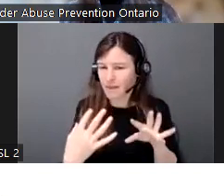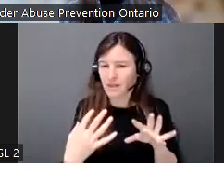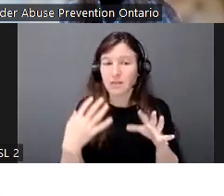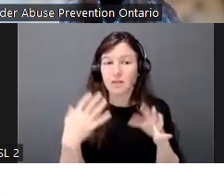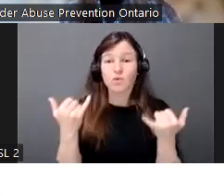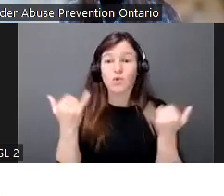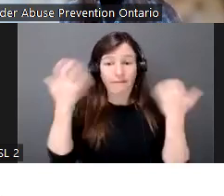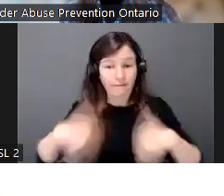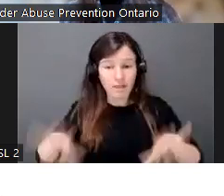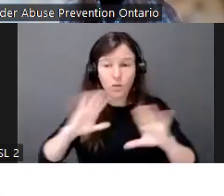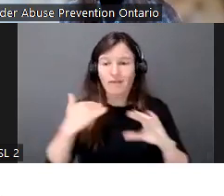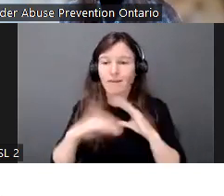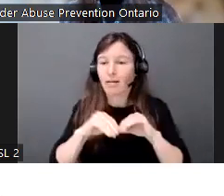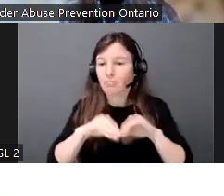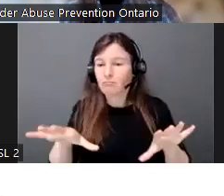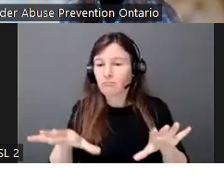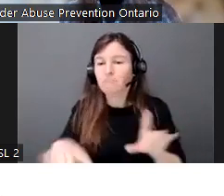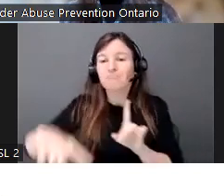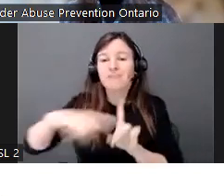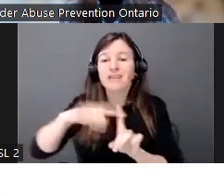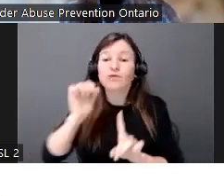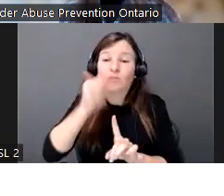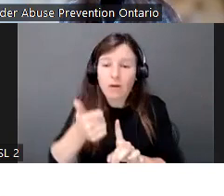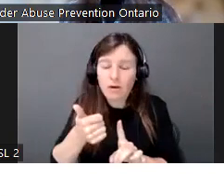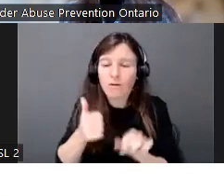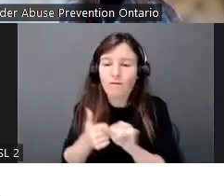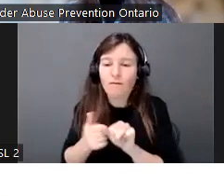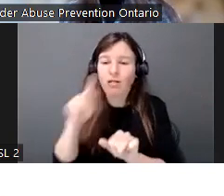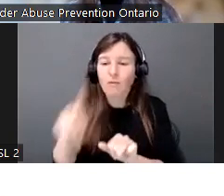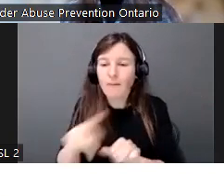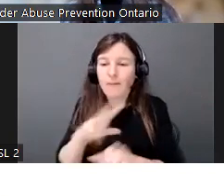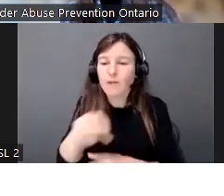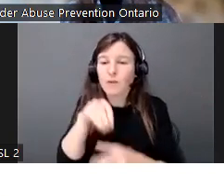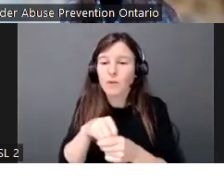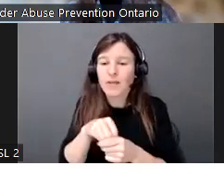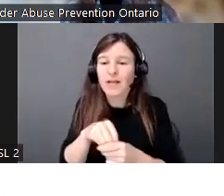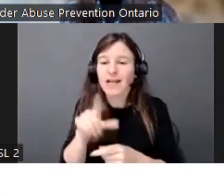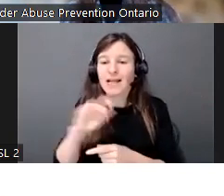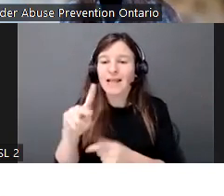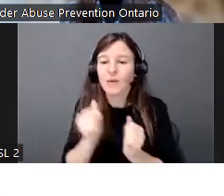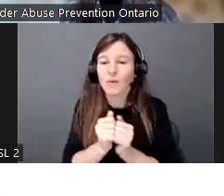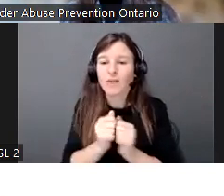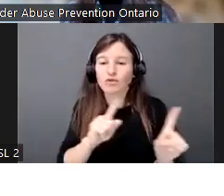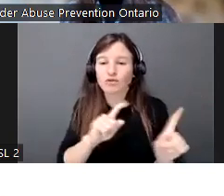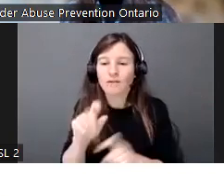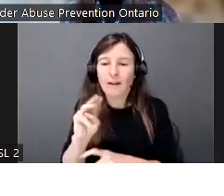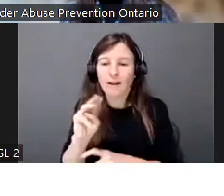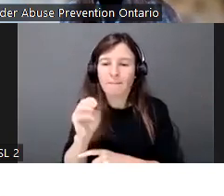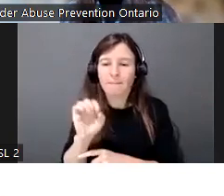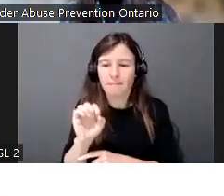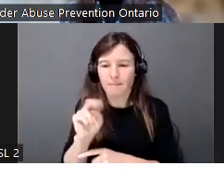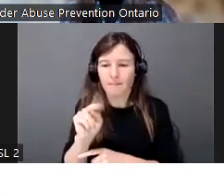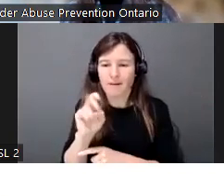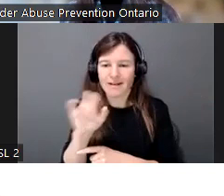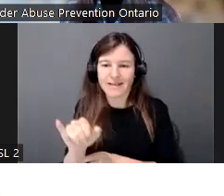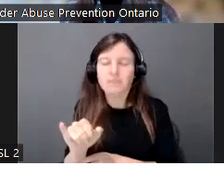as well as a follow-up reminder tomorrow with a link to SurveyMonkey to answer a few questions to get your feedback and